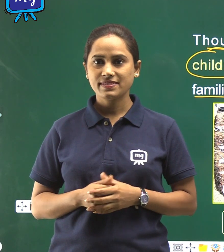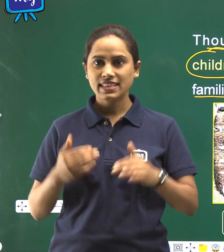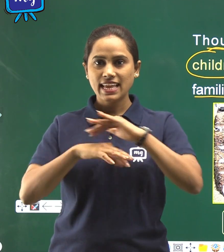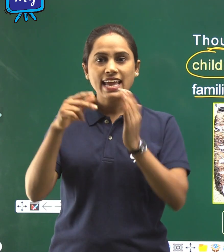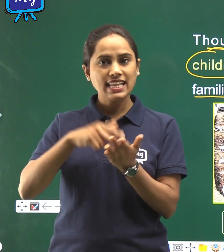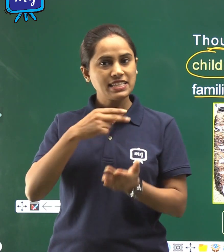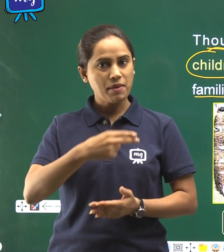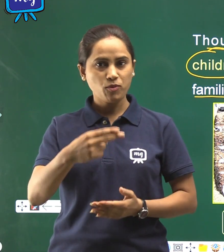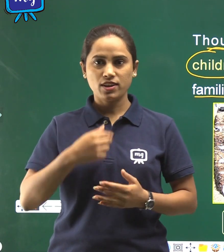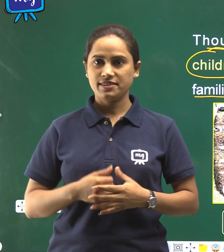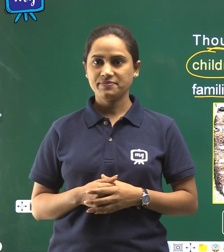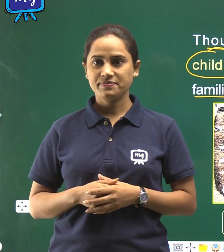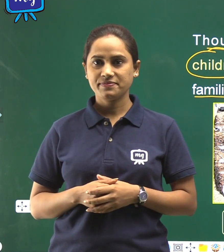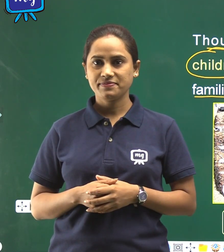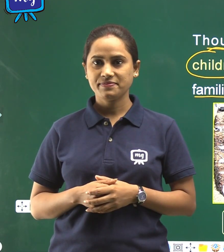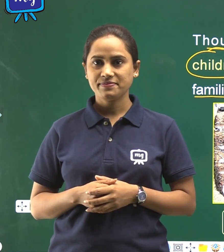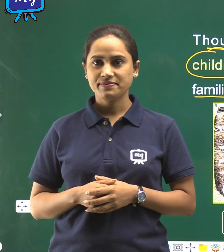in Simapuri.